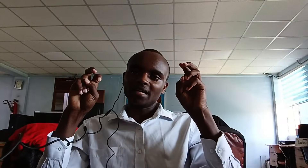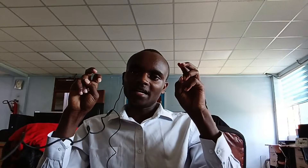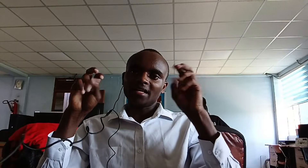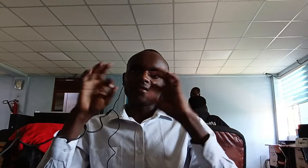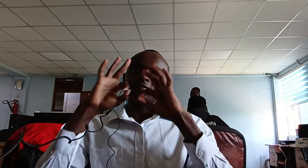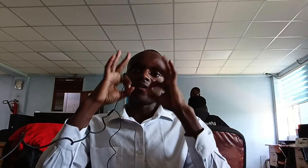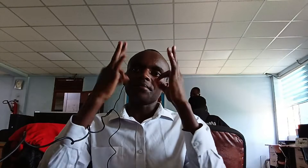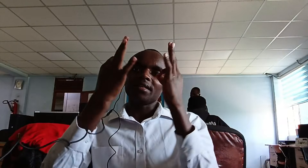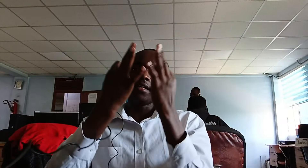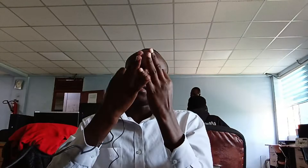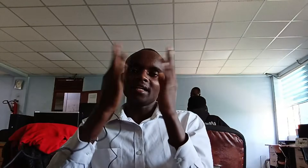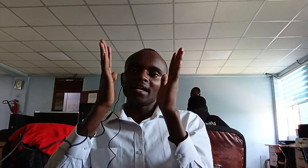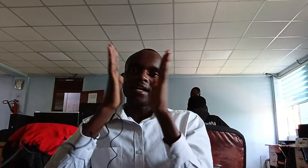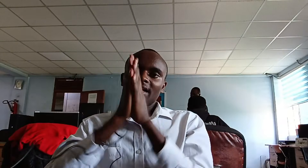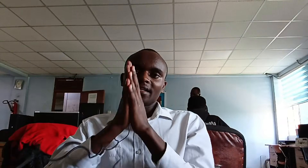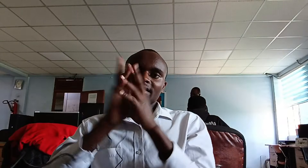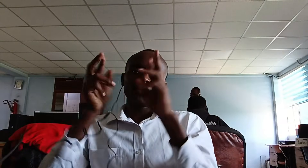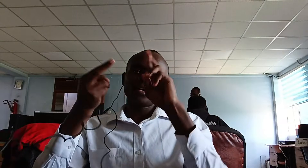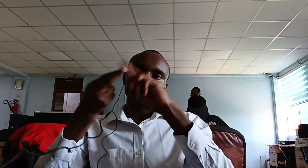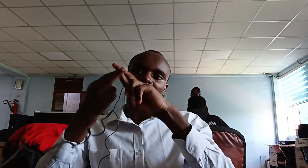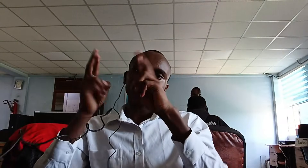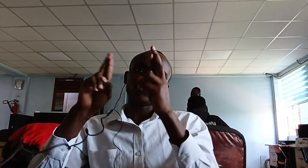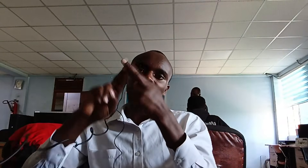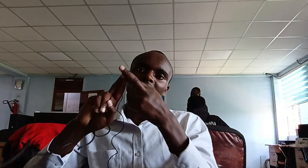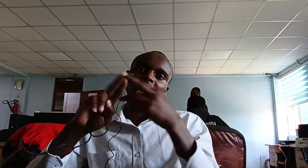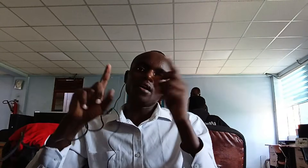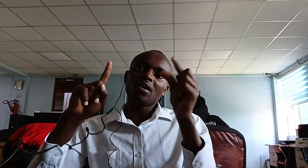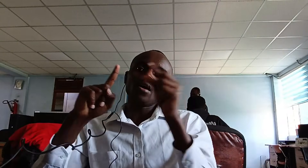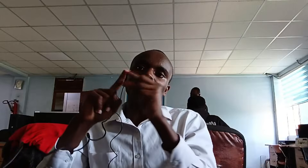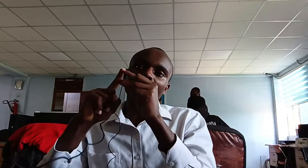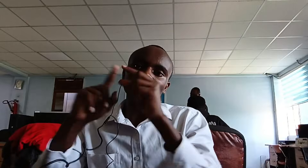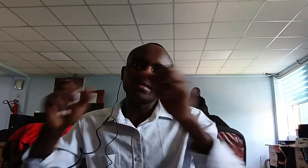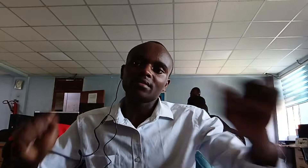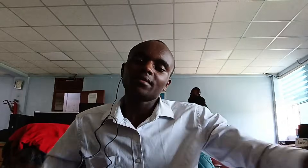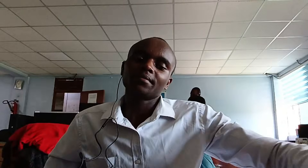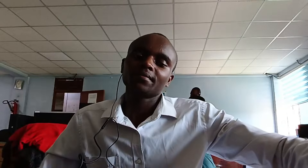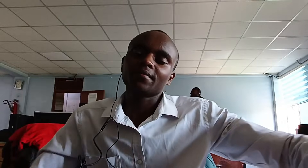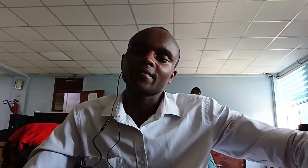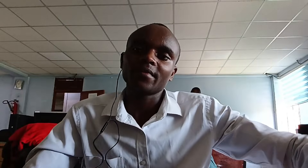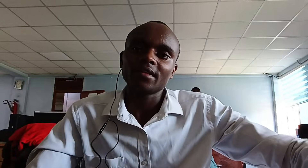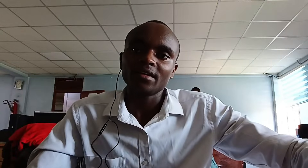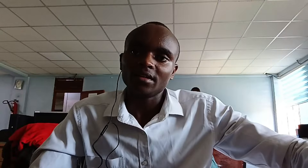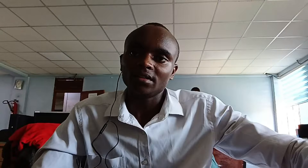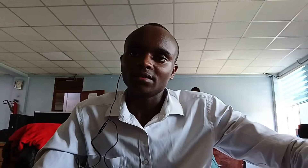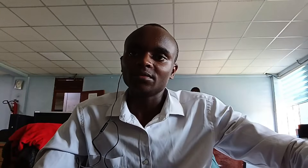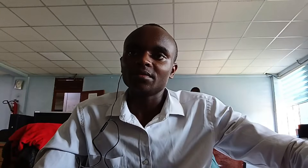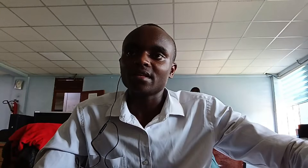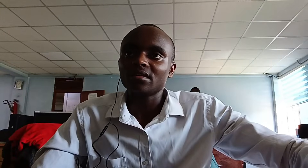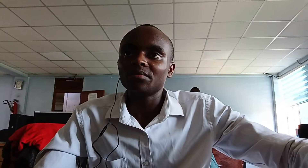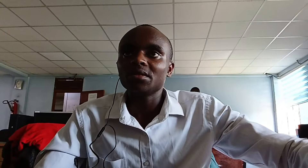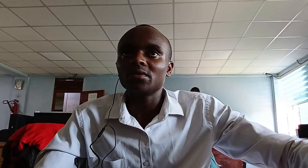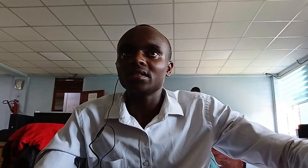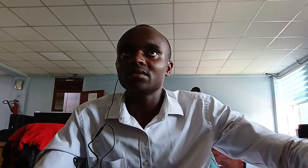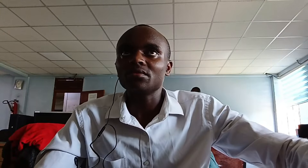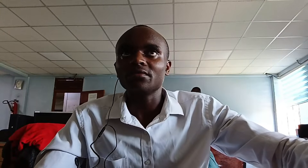Yeah, family and related words. So the other topic you want us to revise